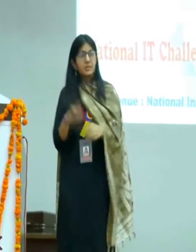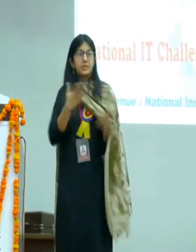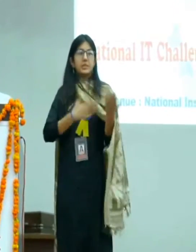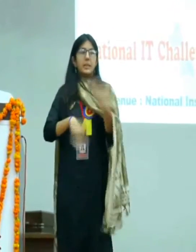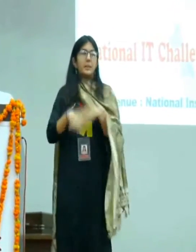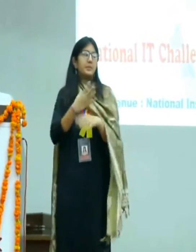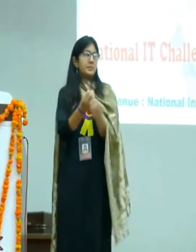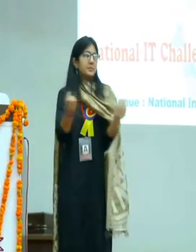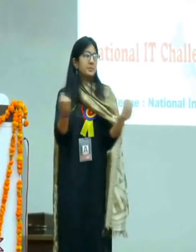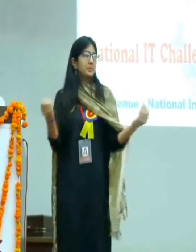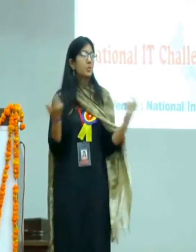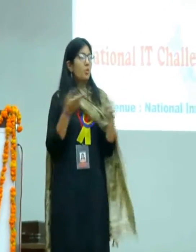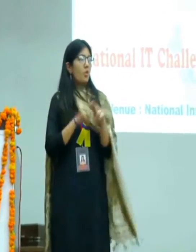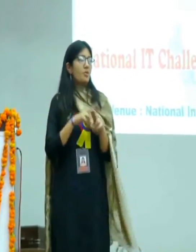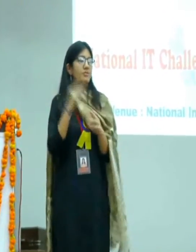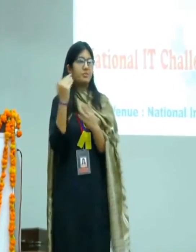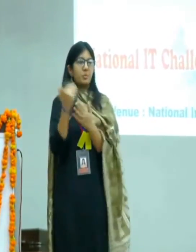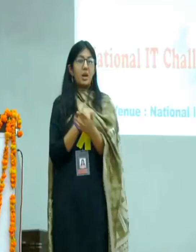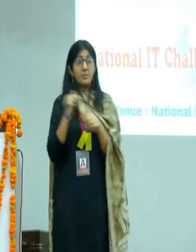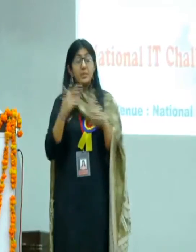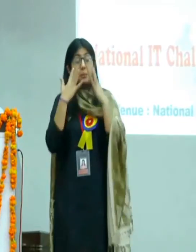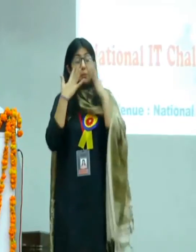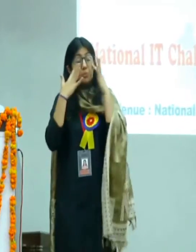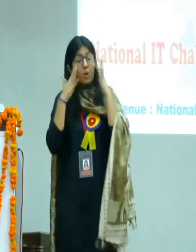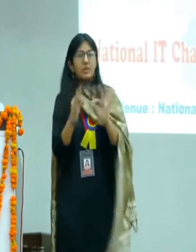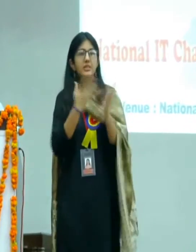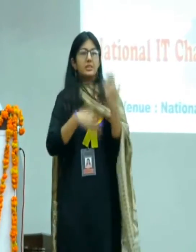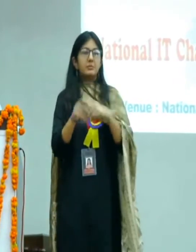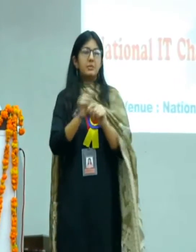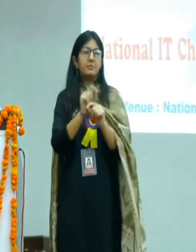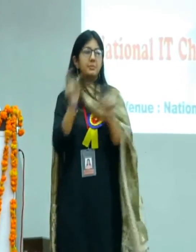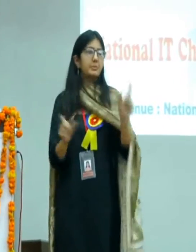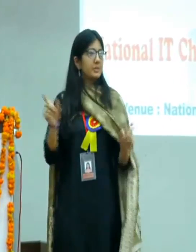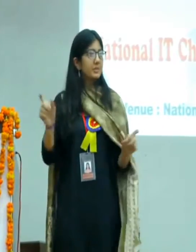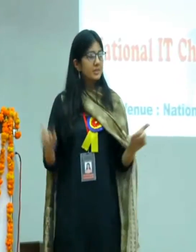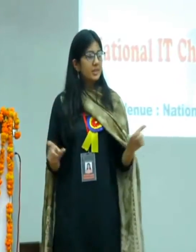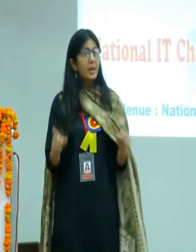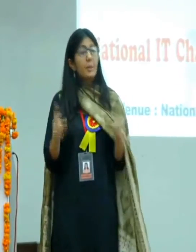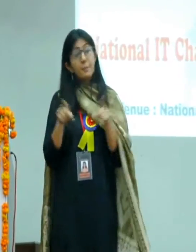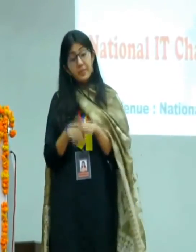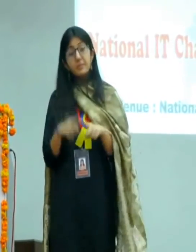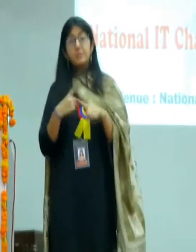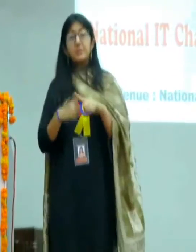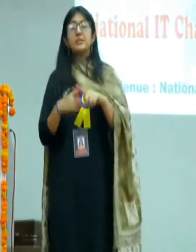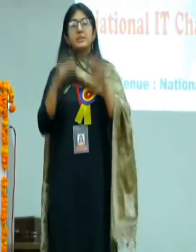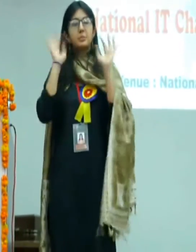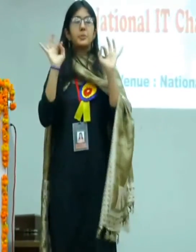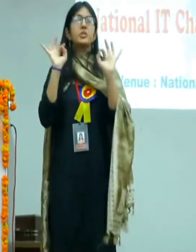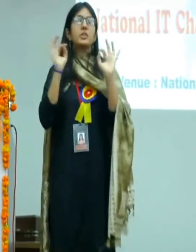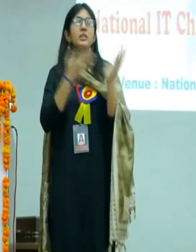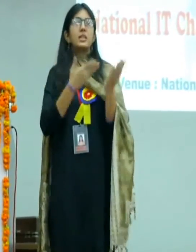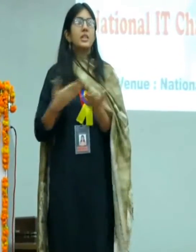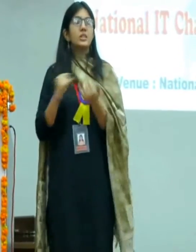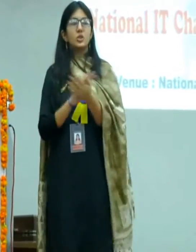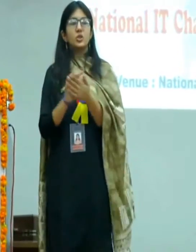Divyangjan, most important people of the event. Last but not least, our special guest, Sri Shiv Kumar